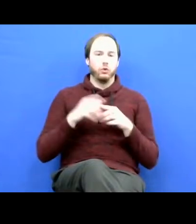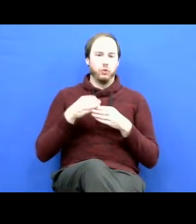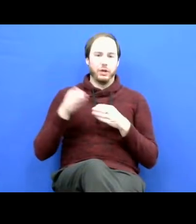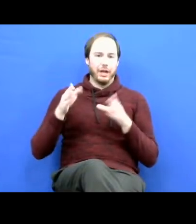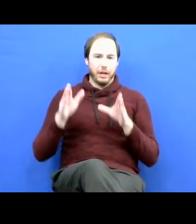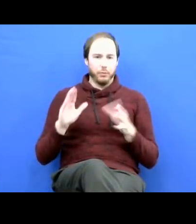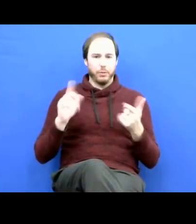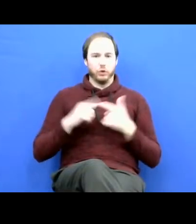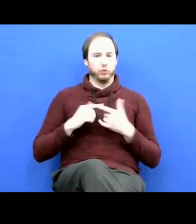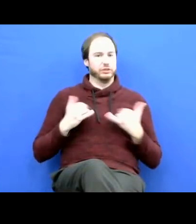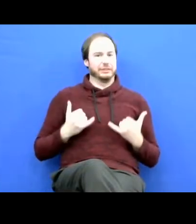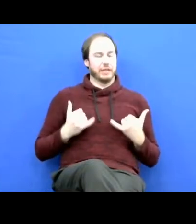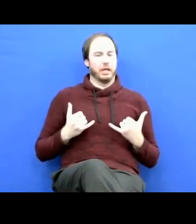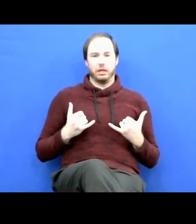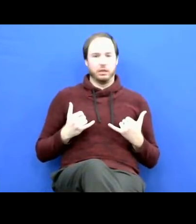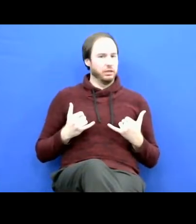today.